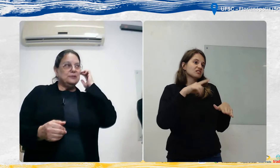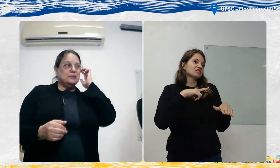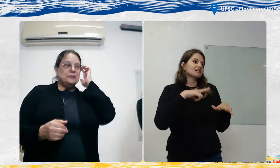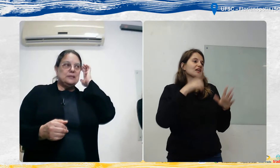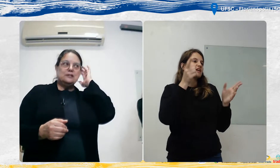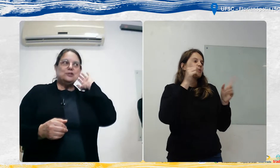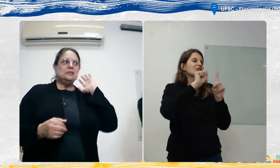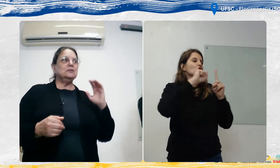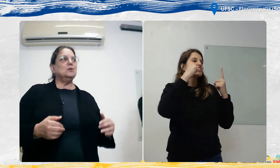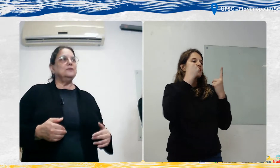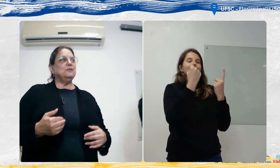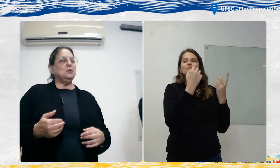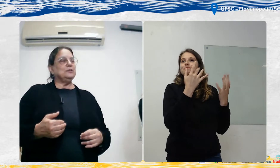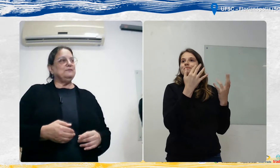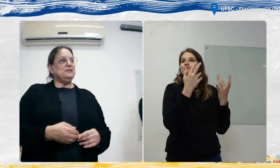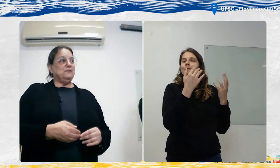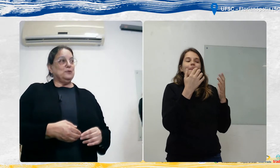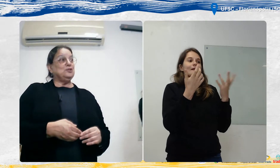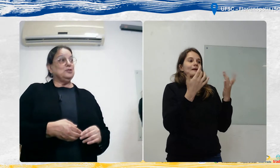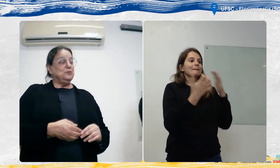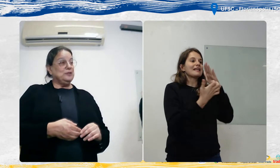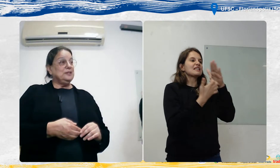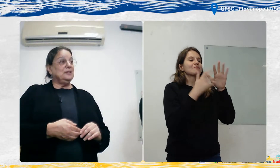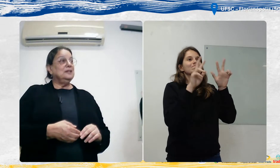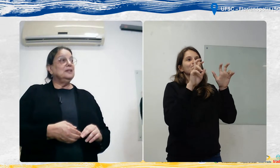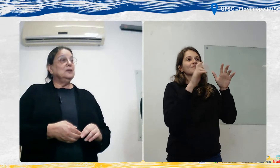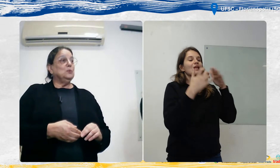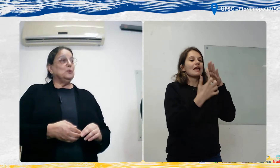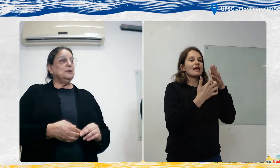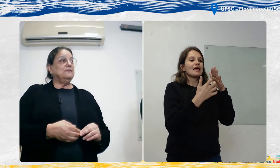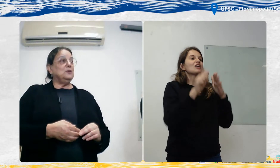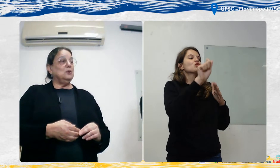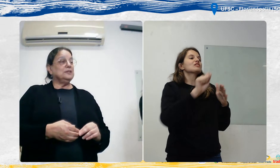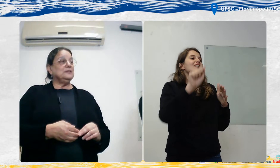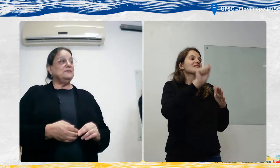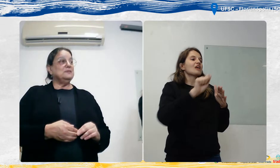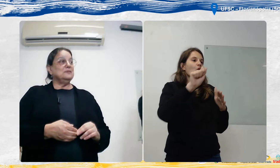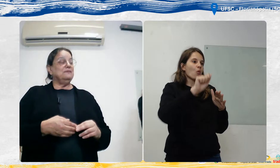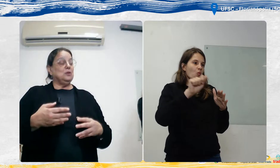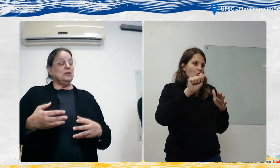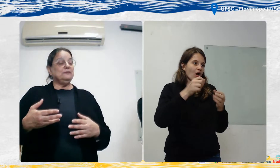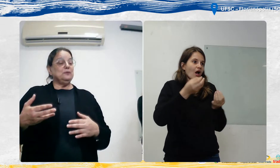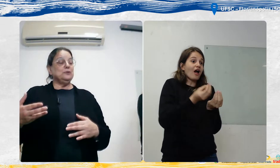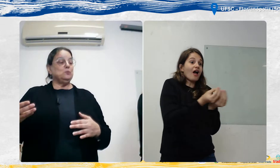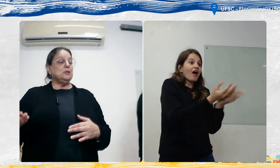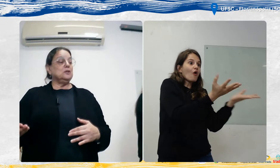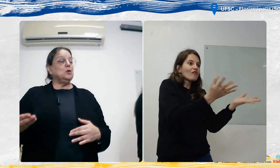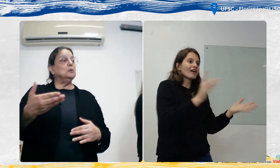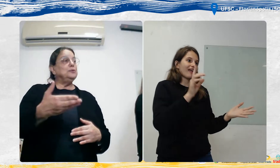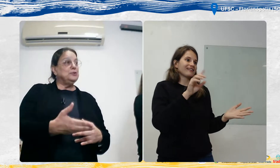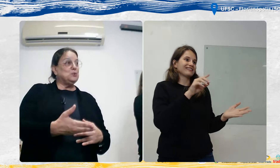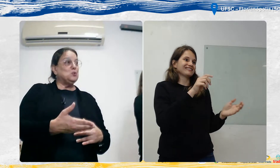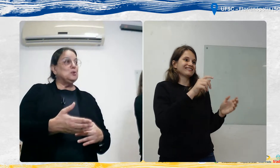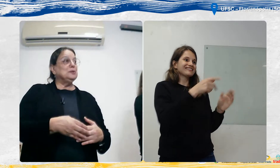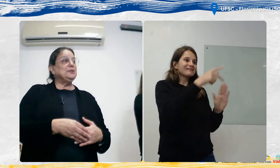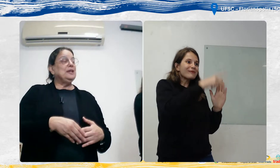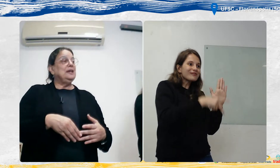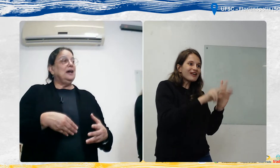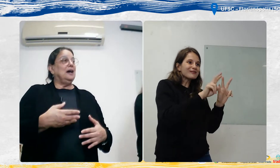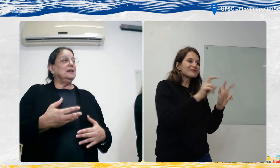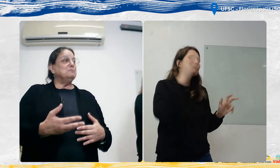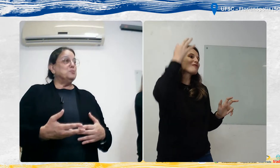Philosophical Association called Philosophy for Children, where philosophers will go to